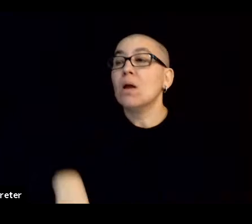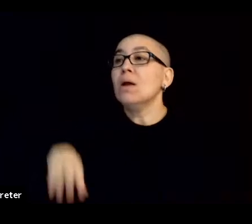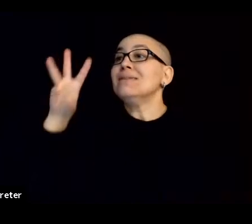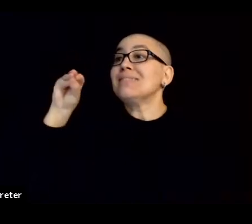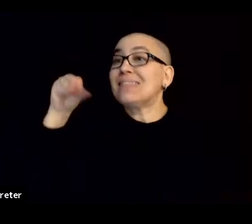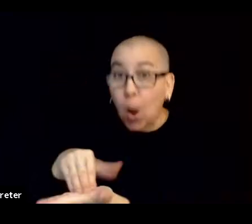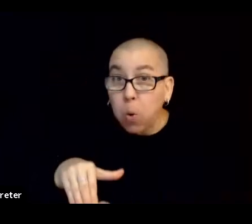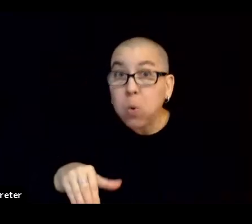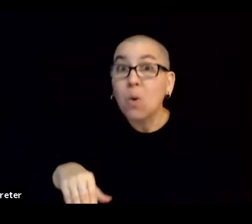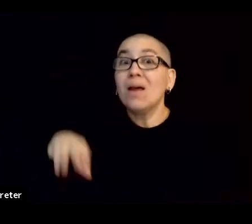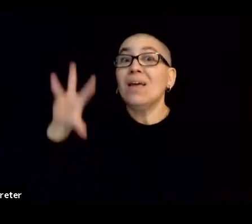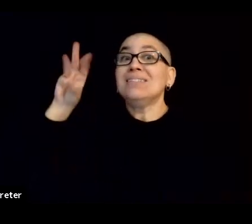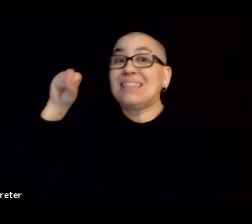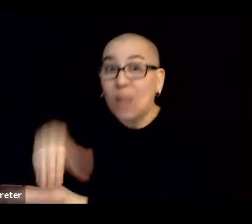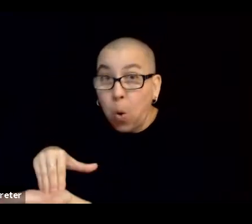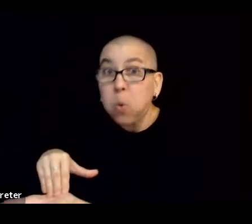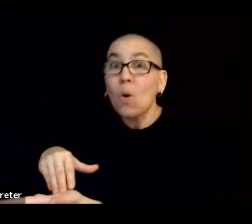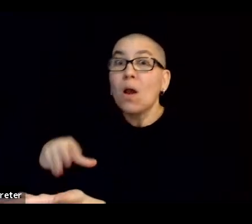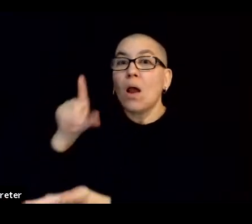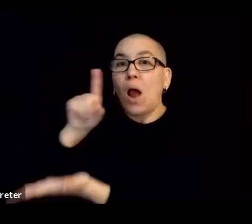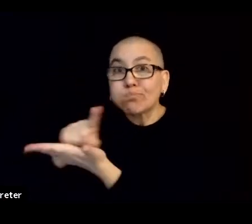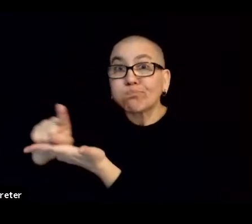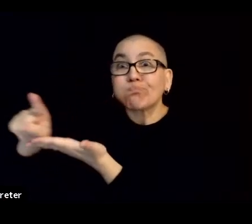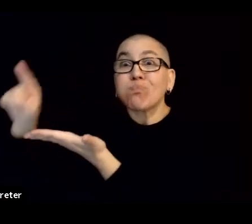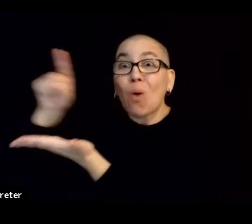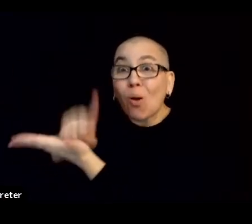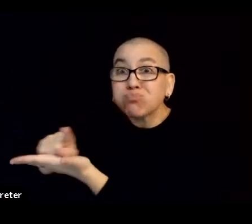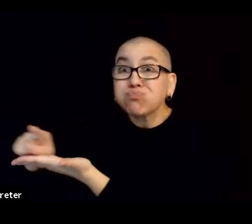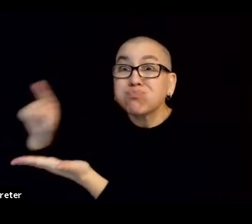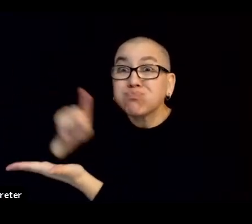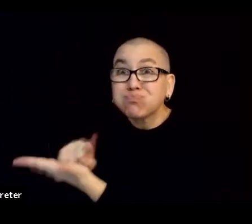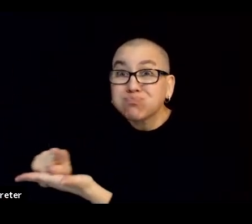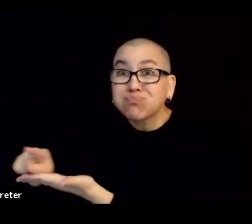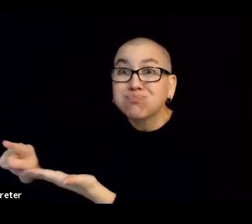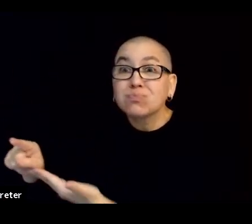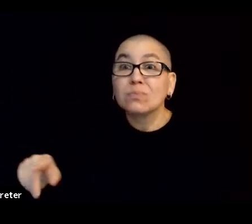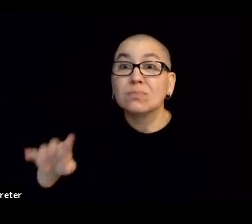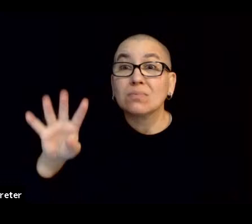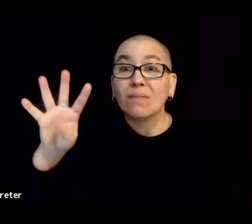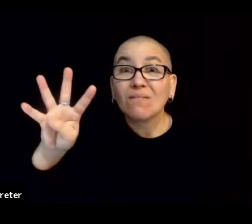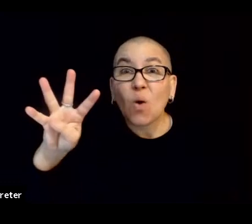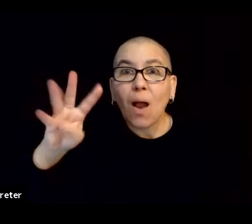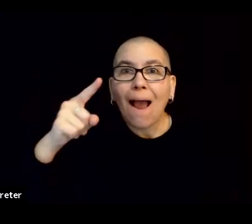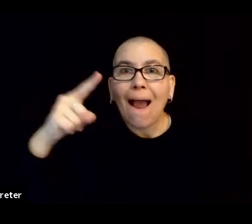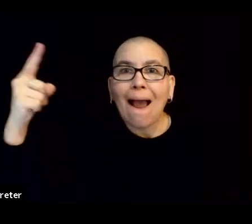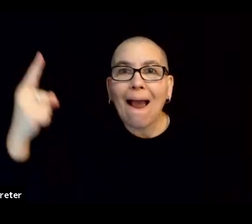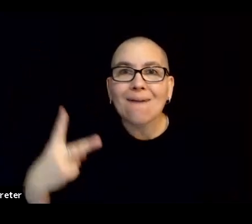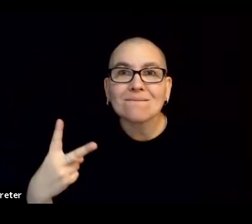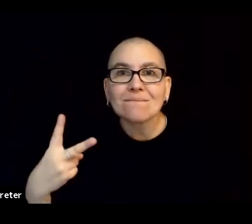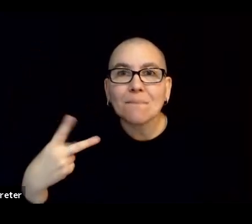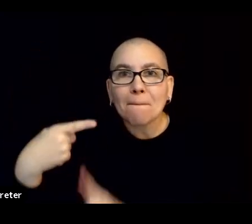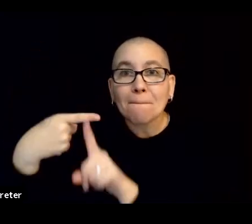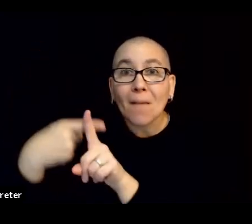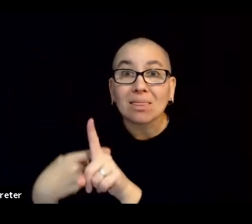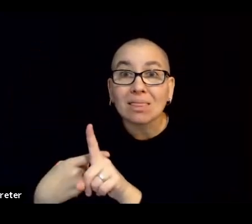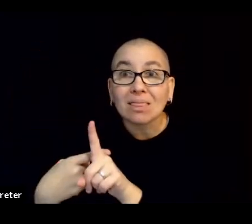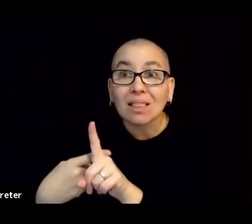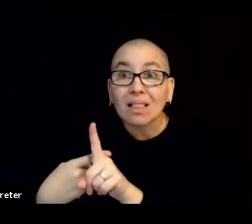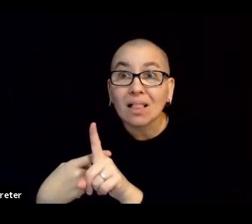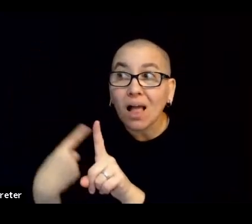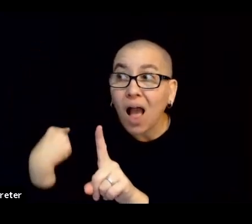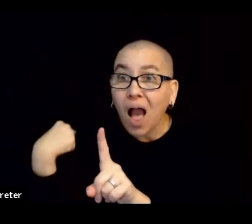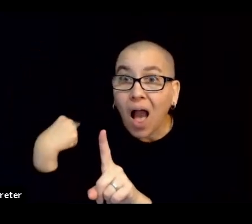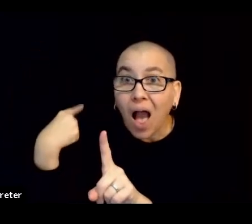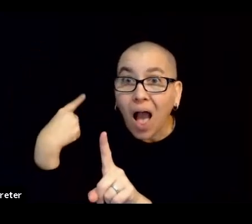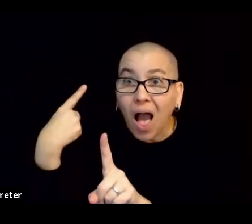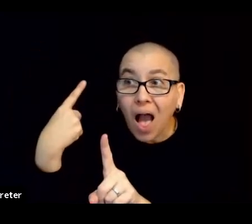about 4.5 months at the current pace of dosage that we're getting from the federal government, about 4.5